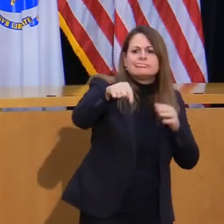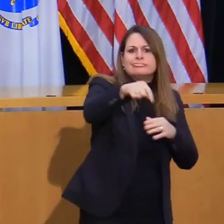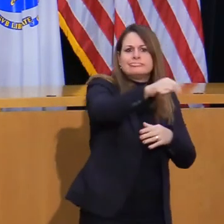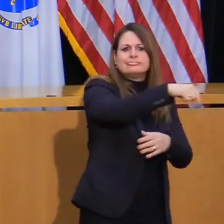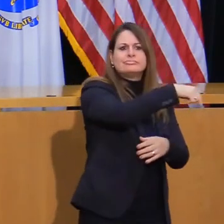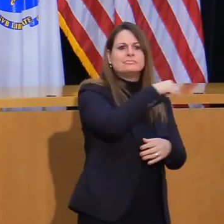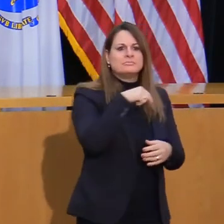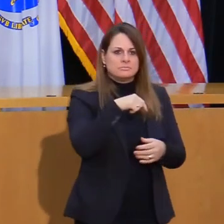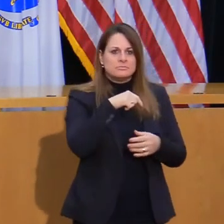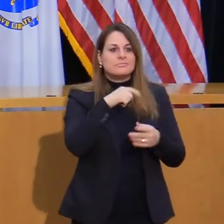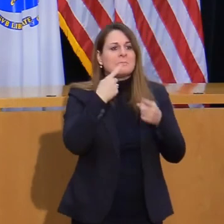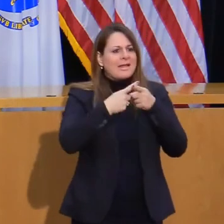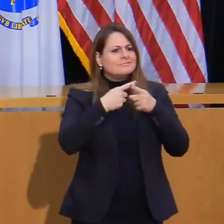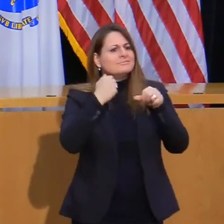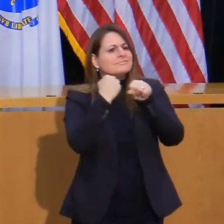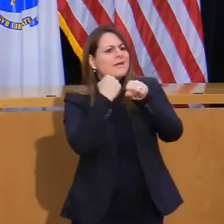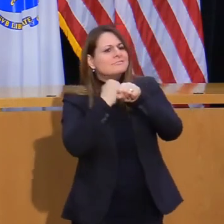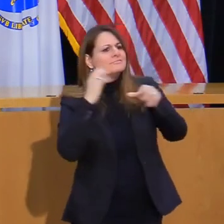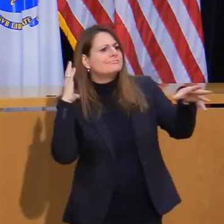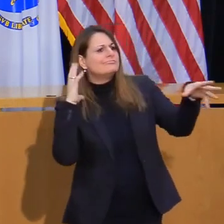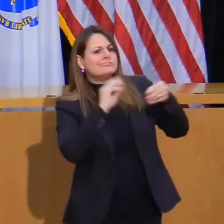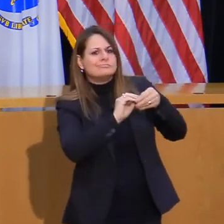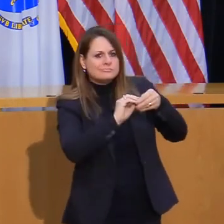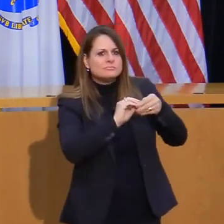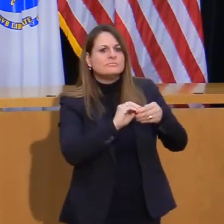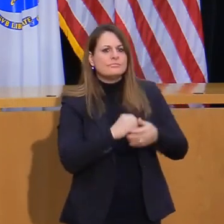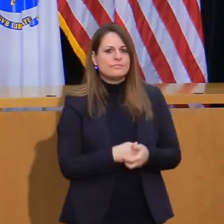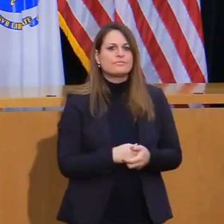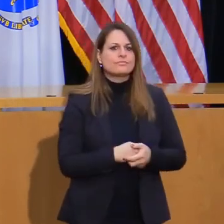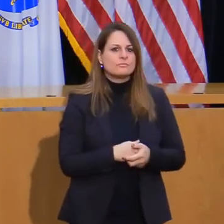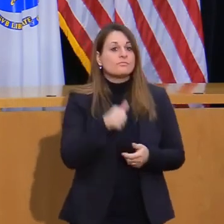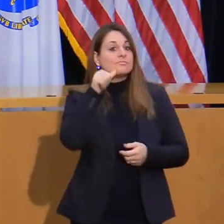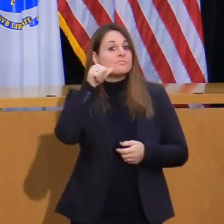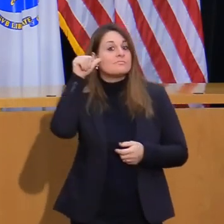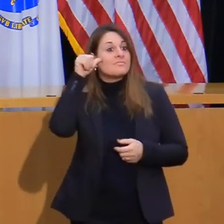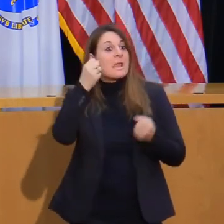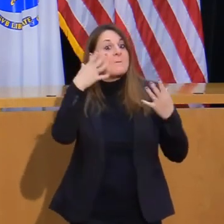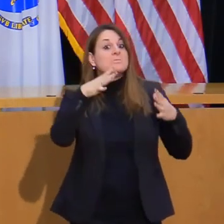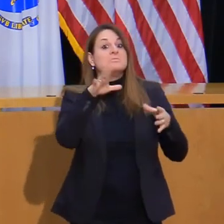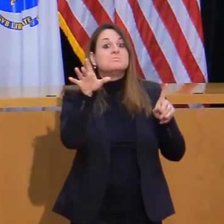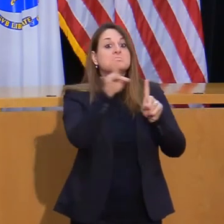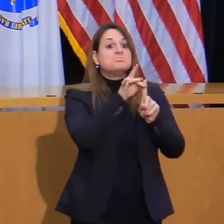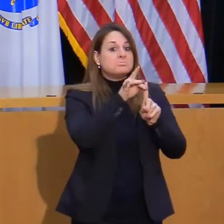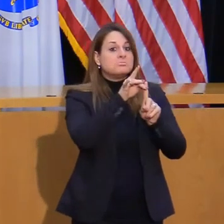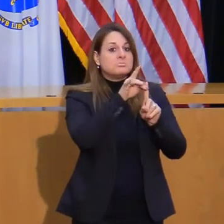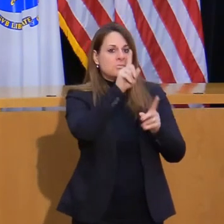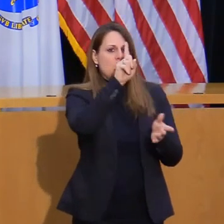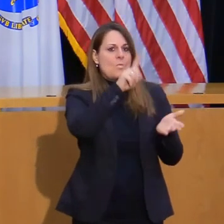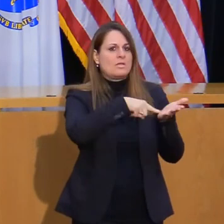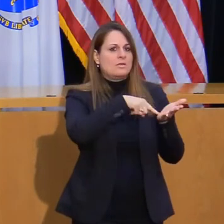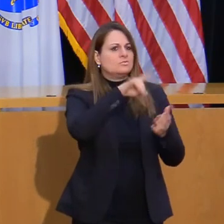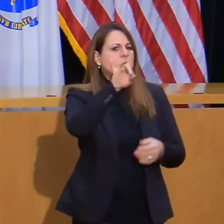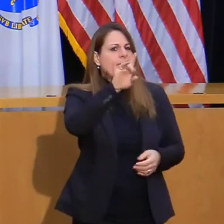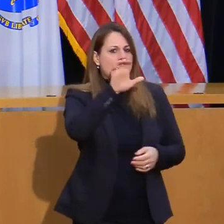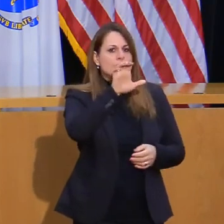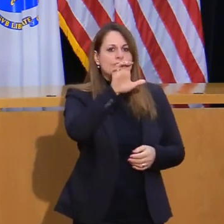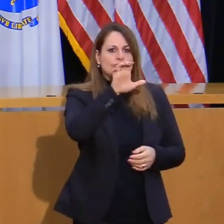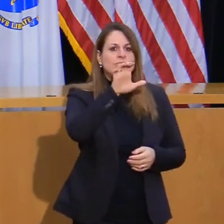data. Yesterday, the Department of Public Health reported 1,865 new cases on